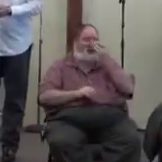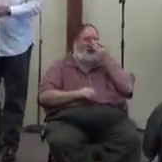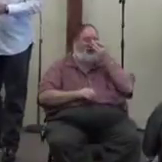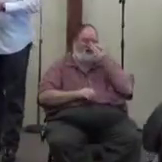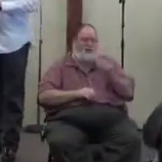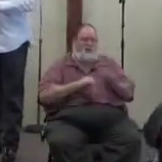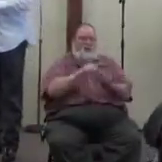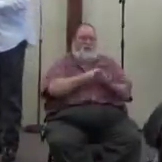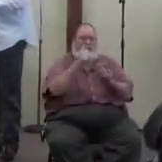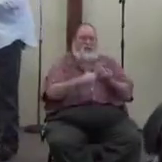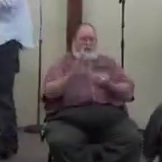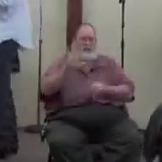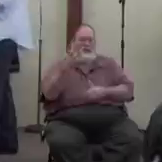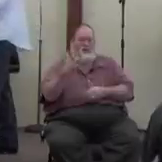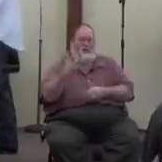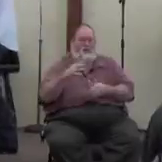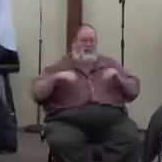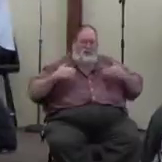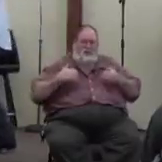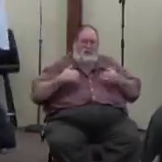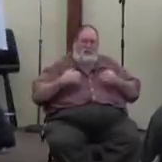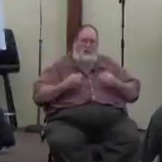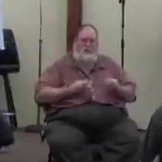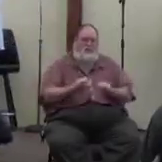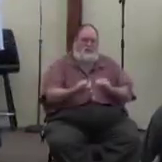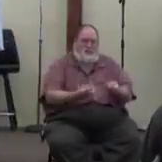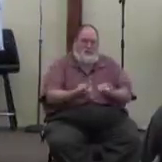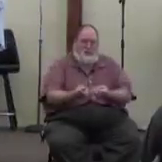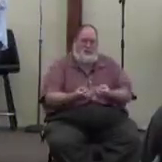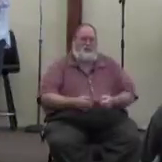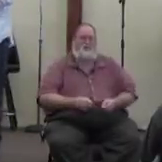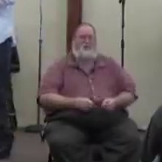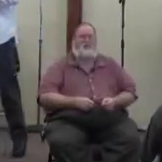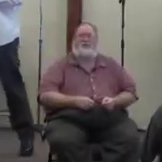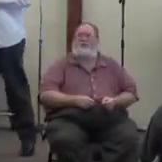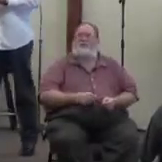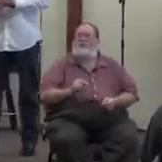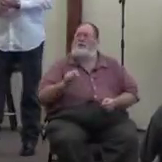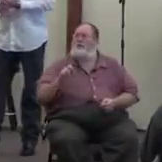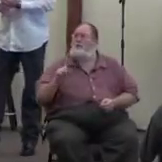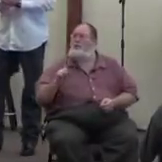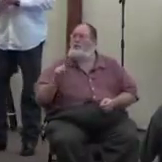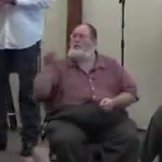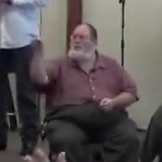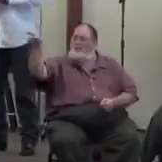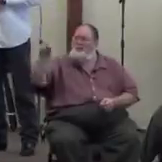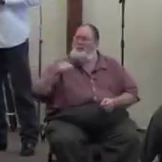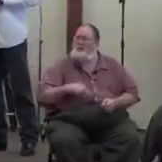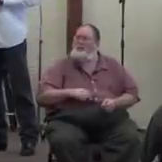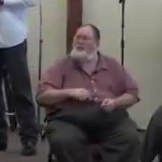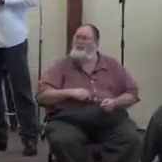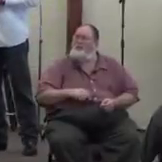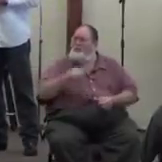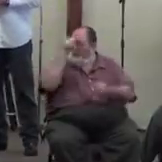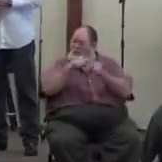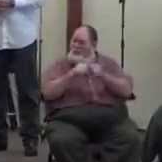April 5th is Youth Skate. Nate, where are you at? Back there in the back row. Holding down the back row. Yeah,